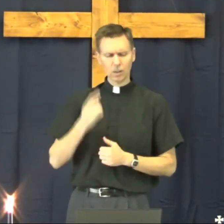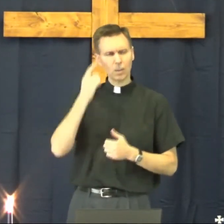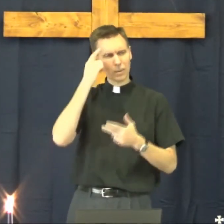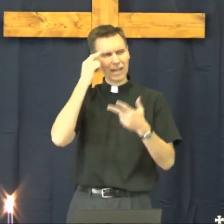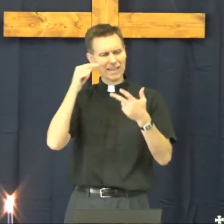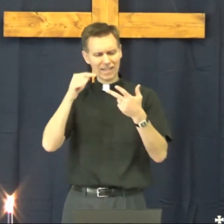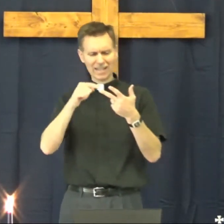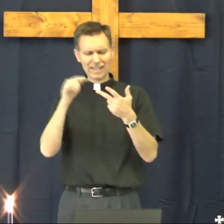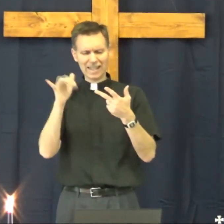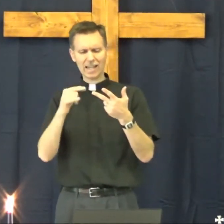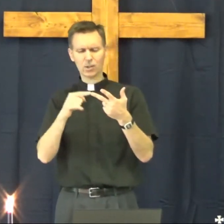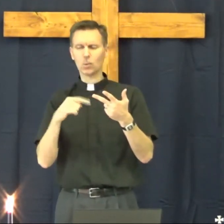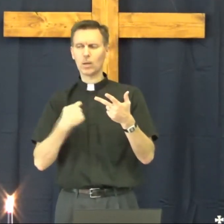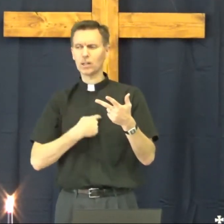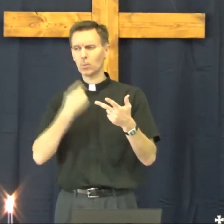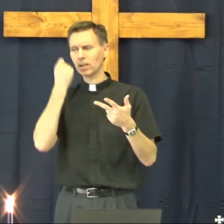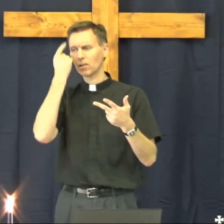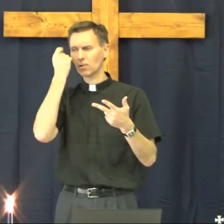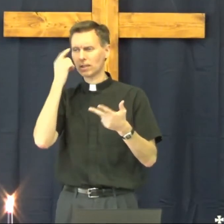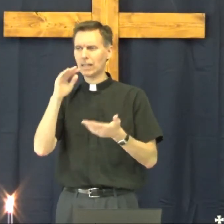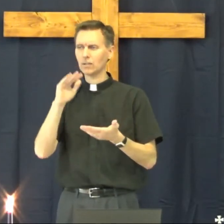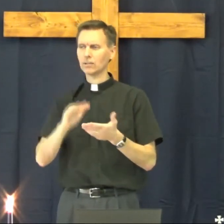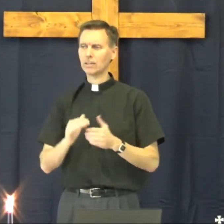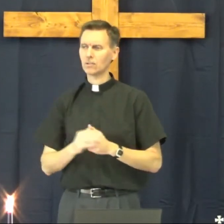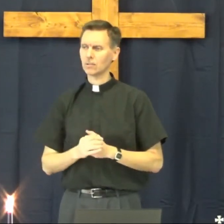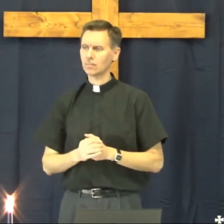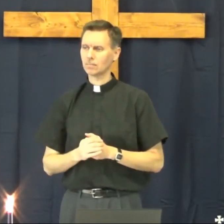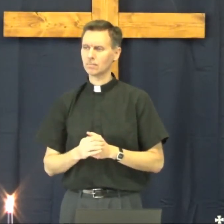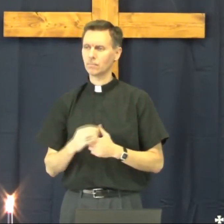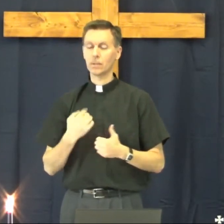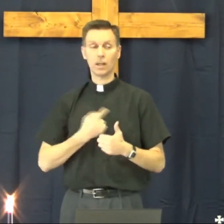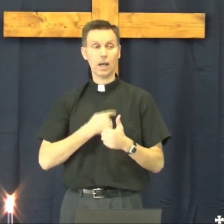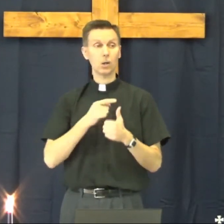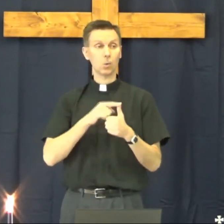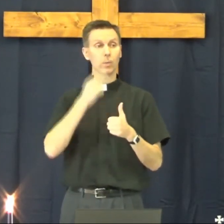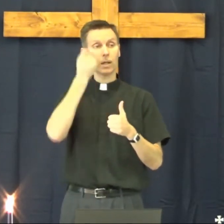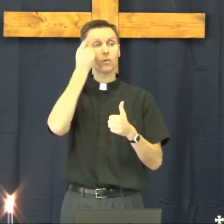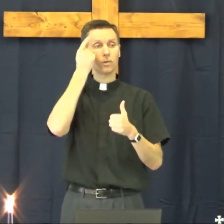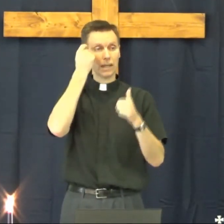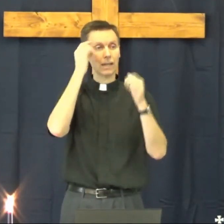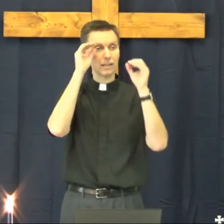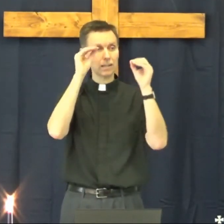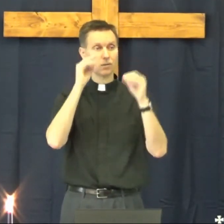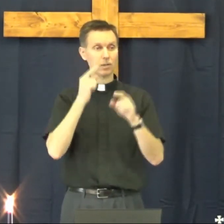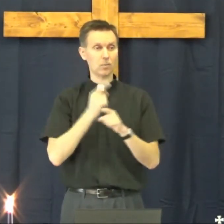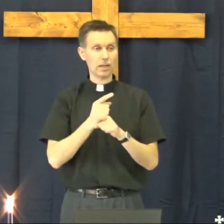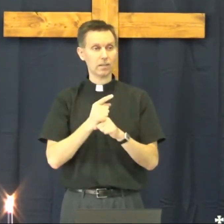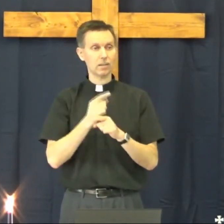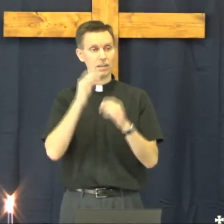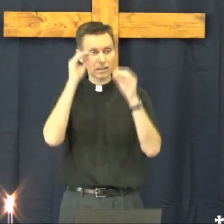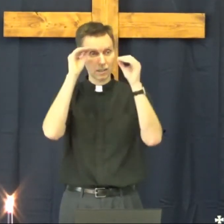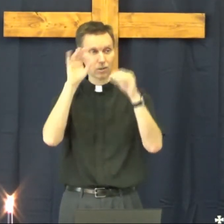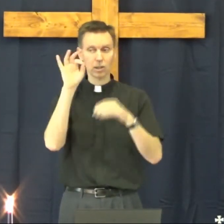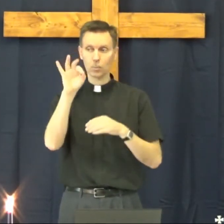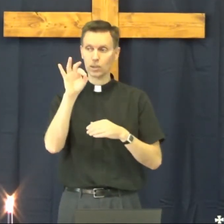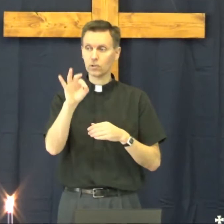But I think that's the one that we understand the least. We understand teaching, right? Teaching and preaching.